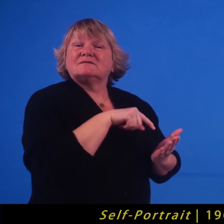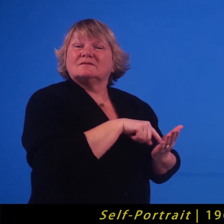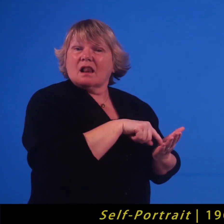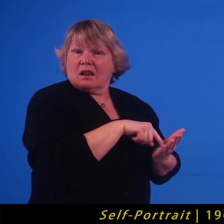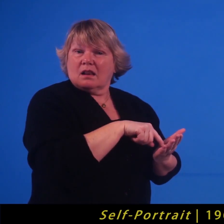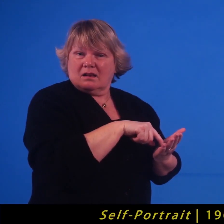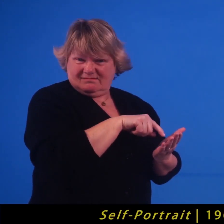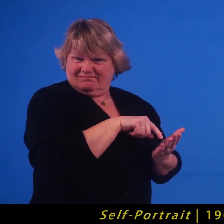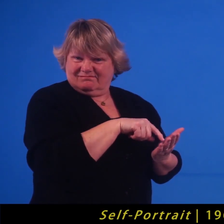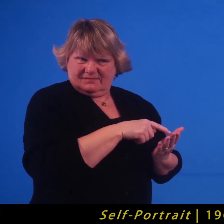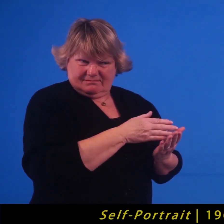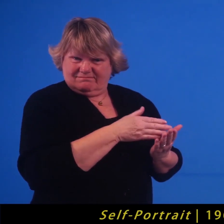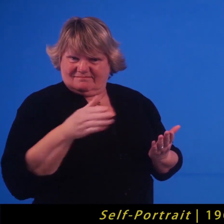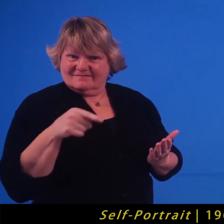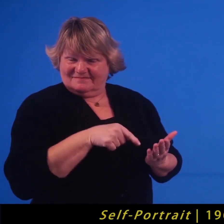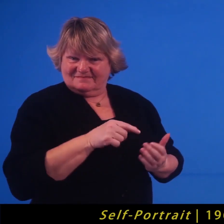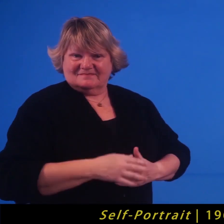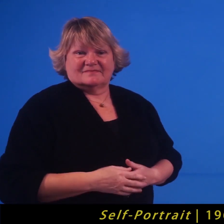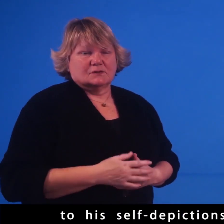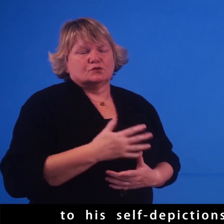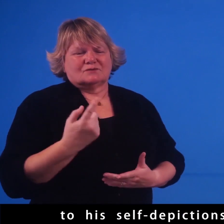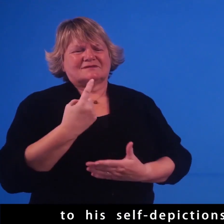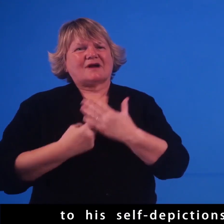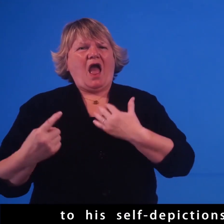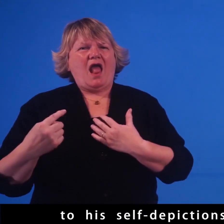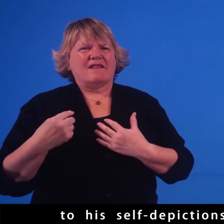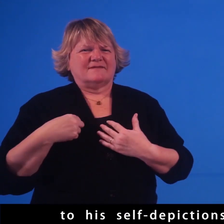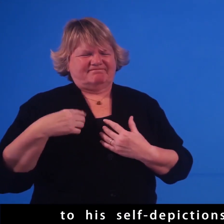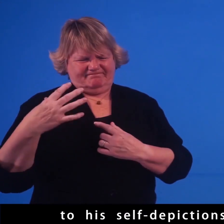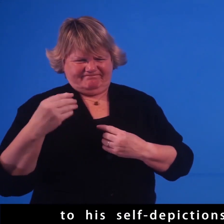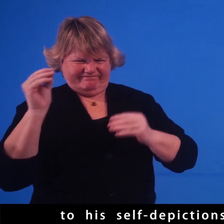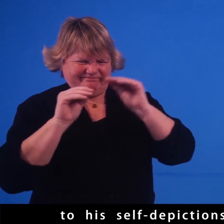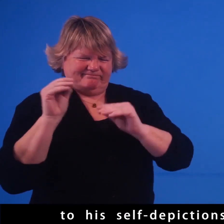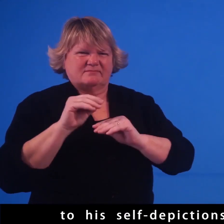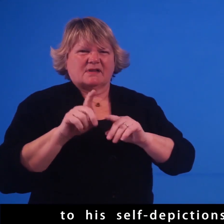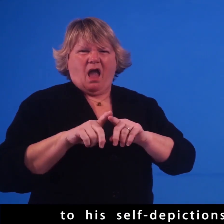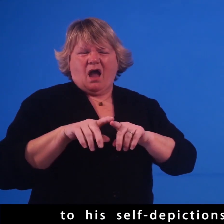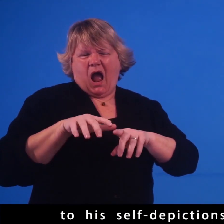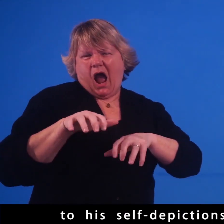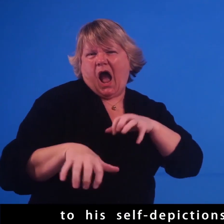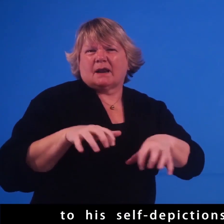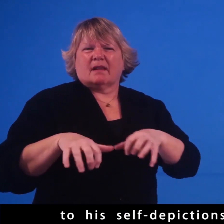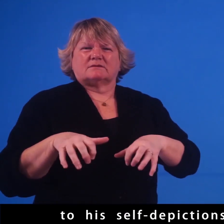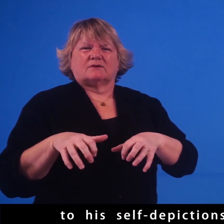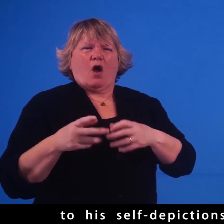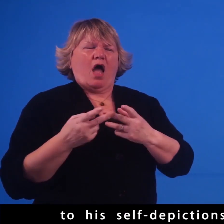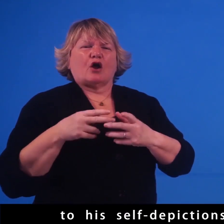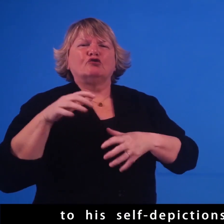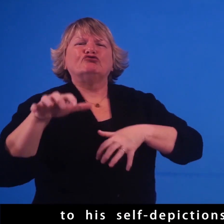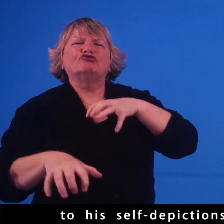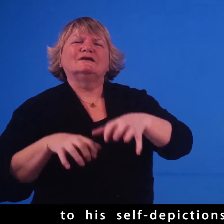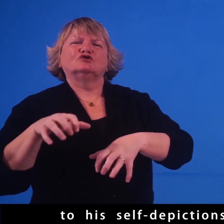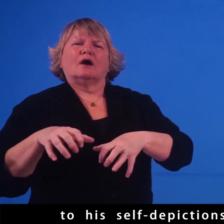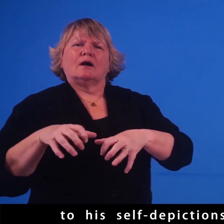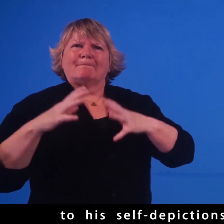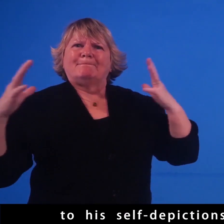Self-Portrait, 1963, Pencil on Paper, to his self-depictions as animals and